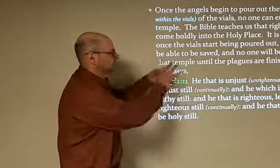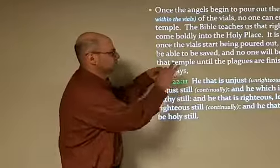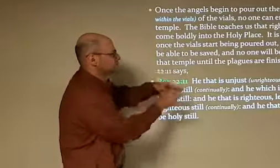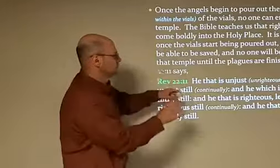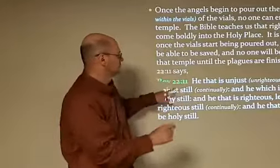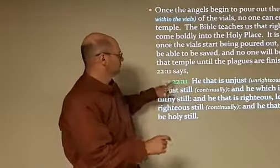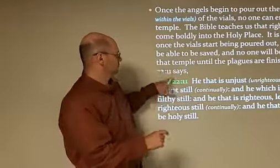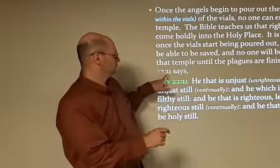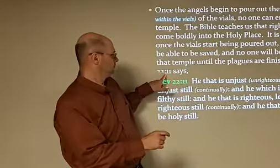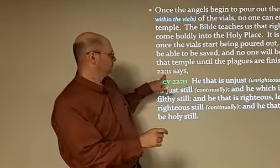Moving along.